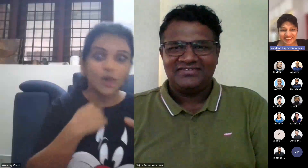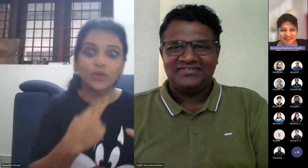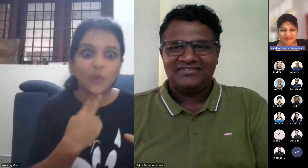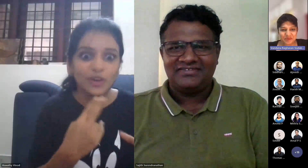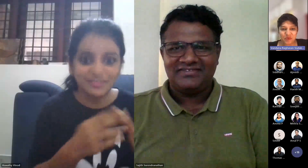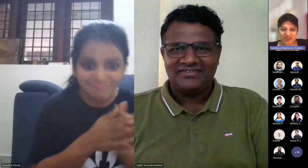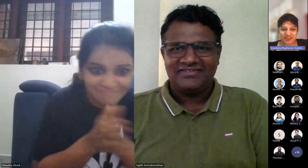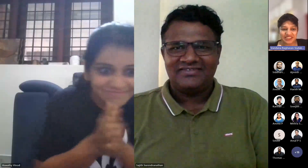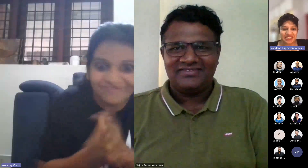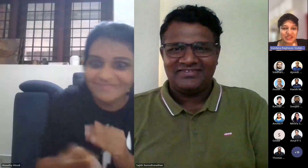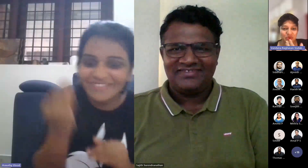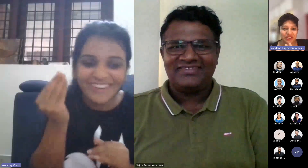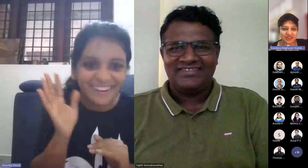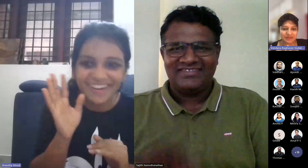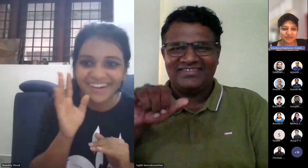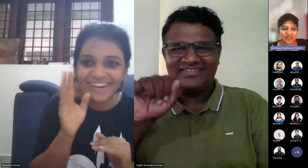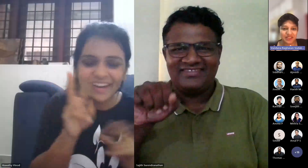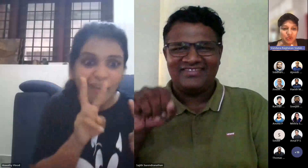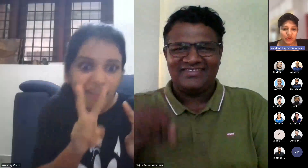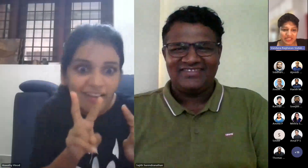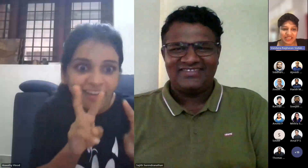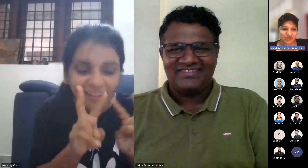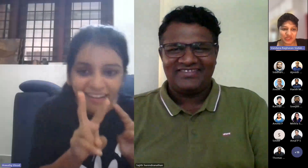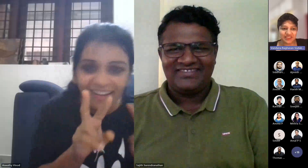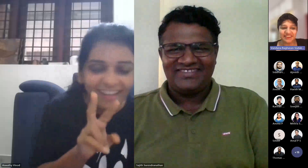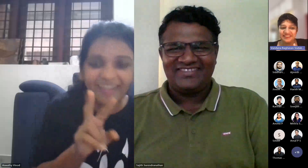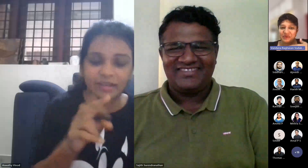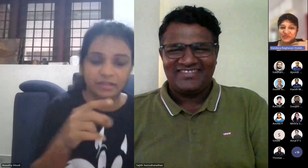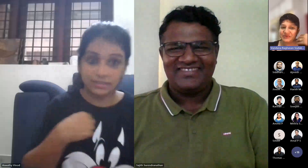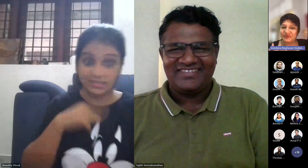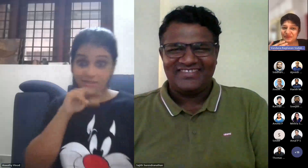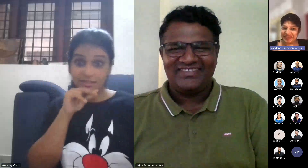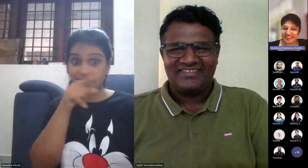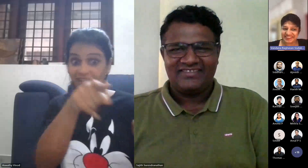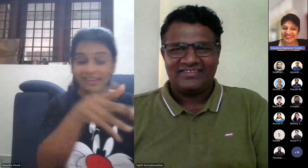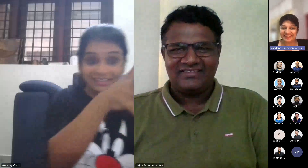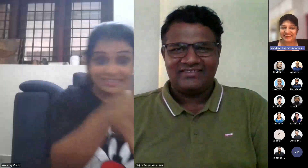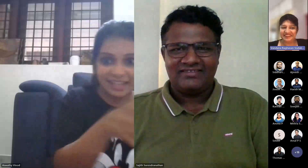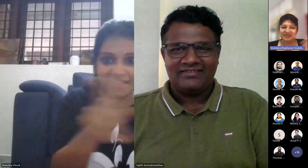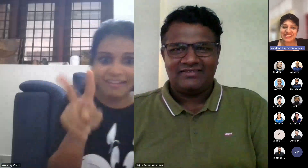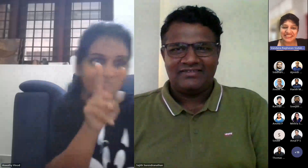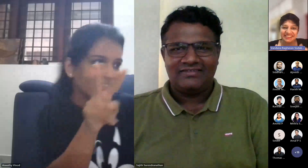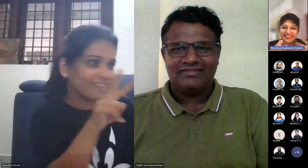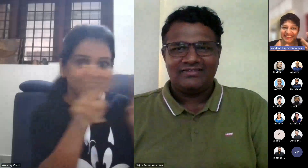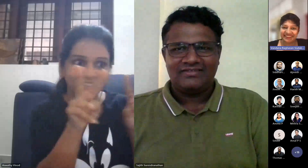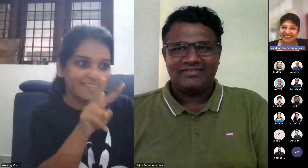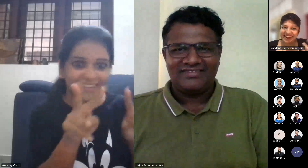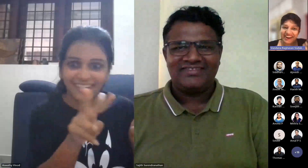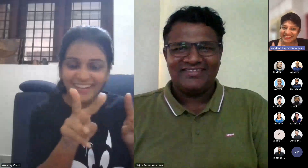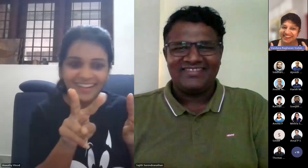interesting. Listening to what you were saying, Ashwati, and also looking at Sajith